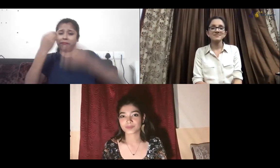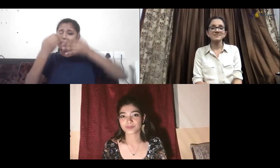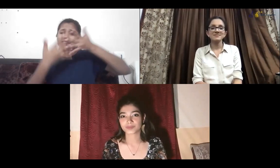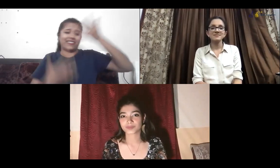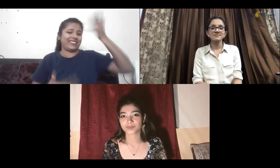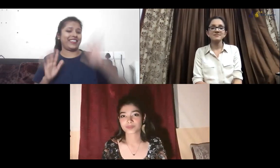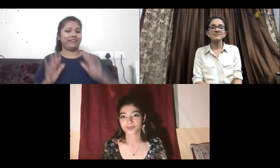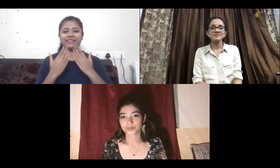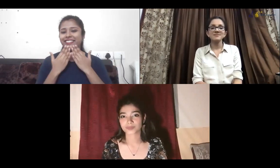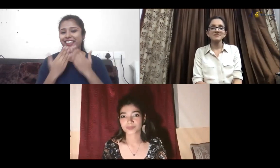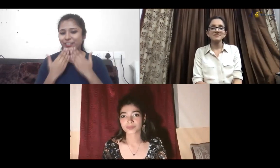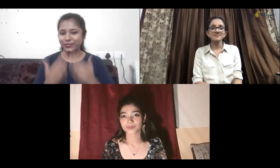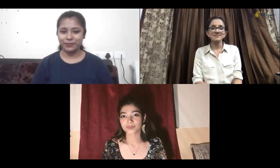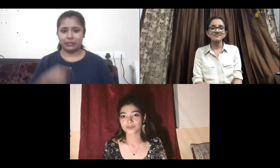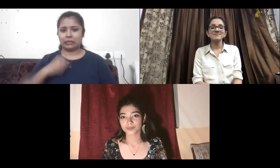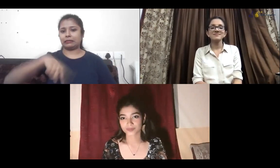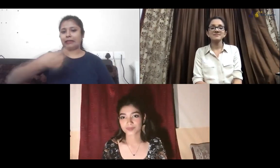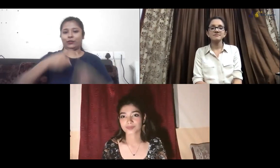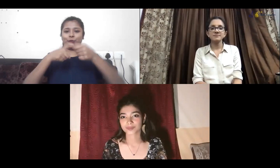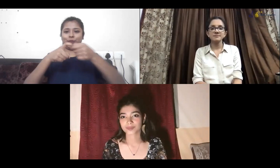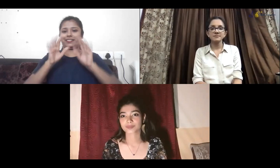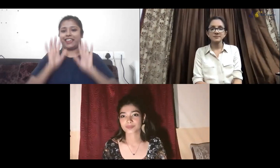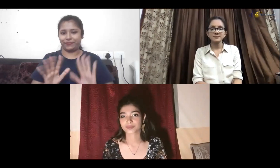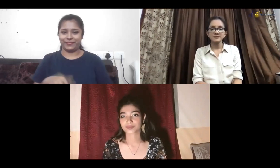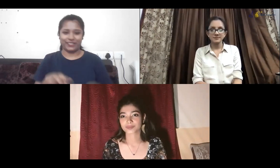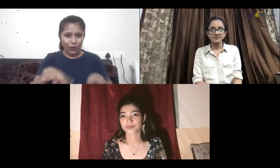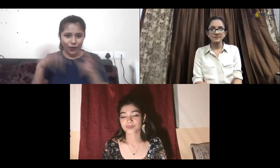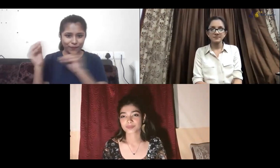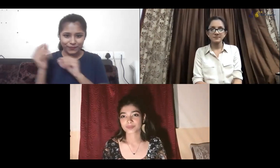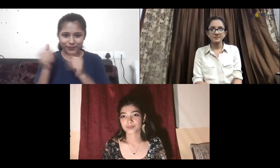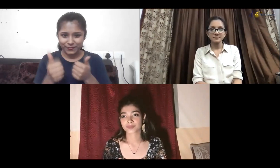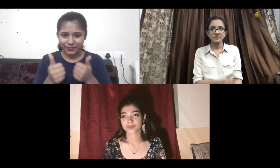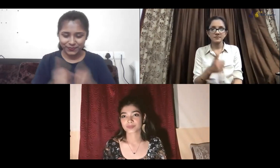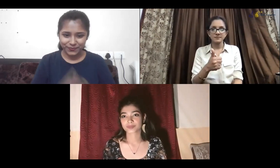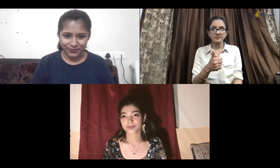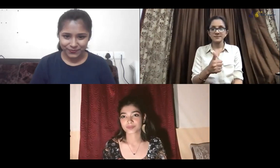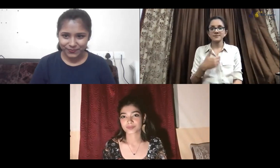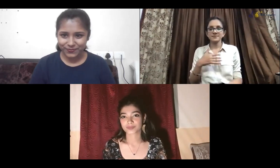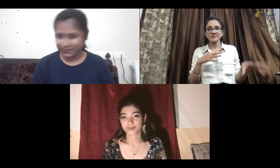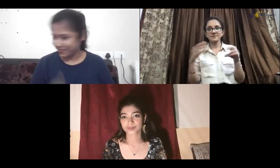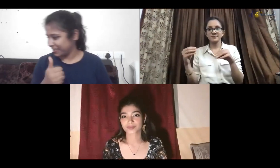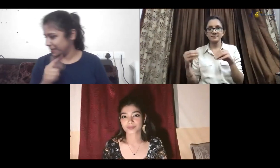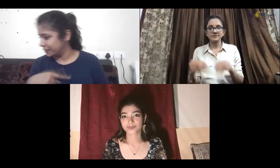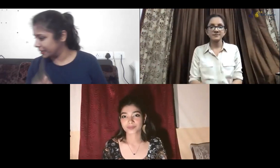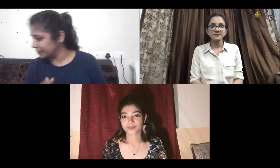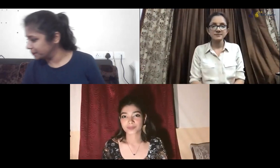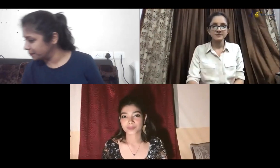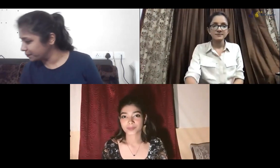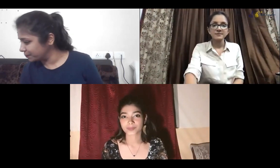being a woman proud. So that's right. Thank you so much. So now I have I have another question.